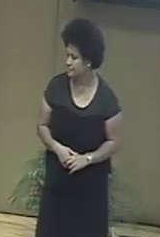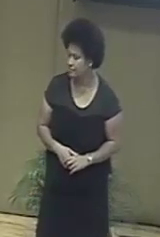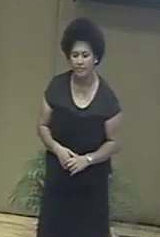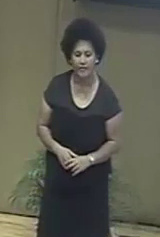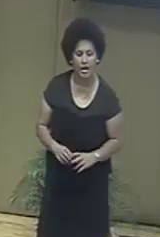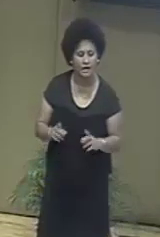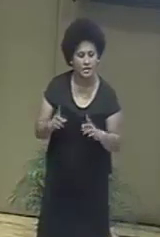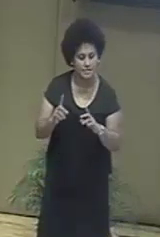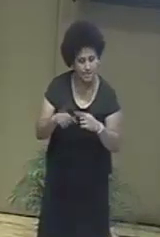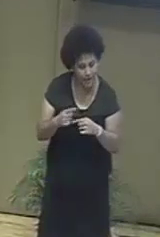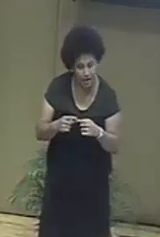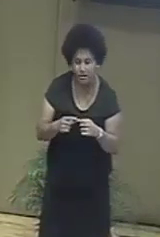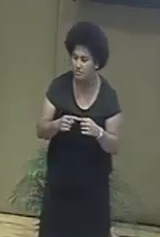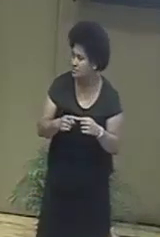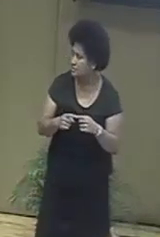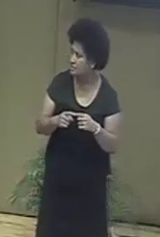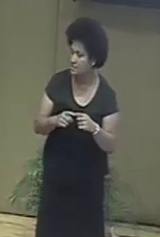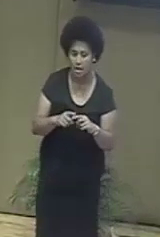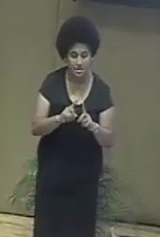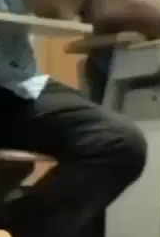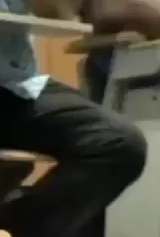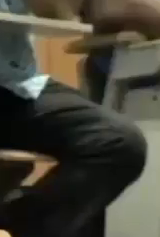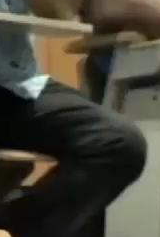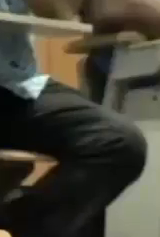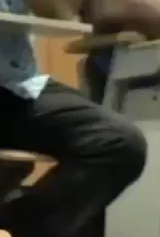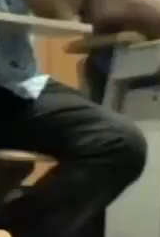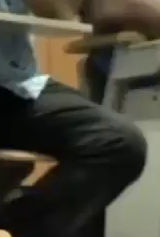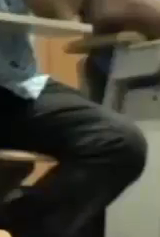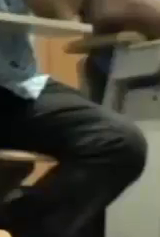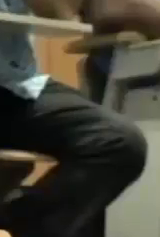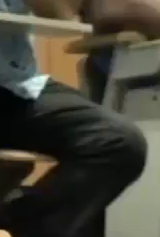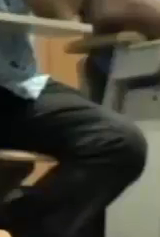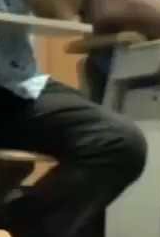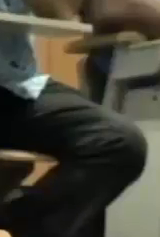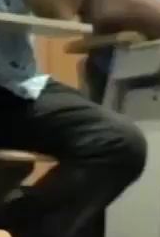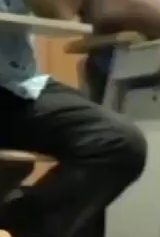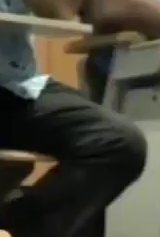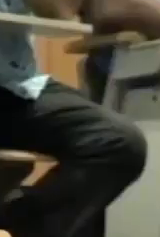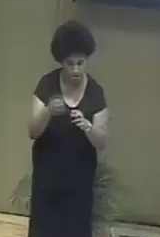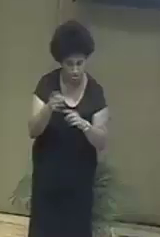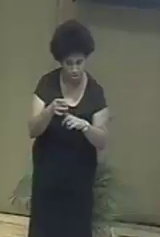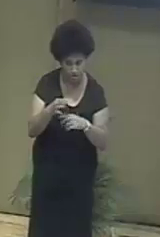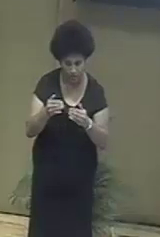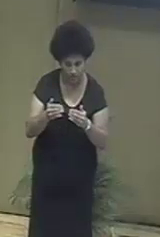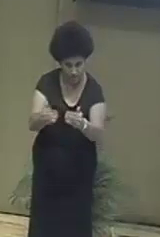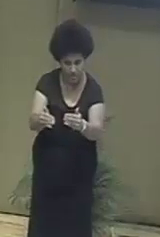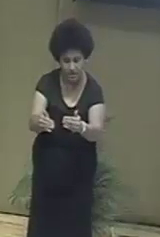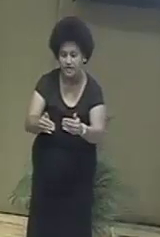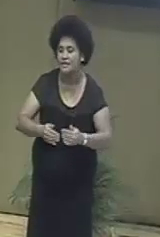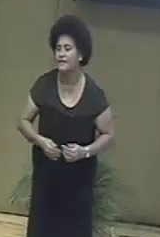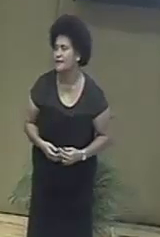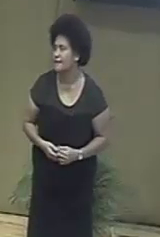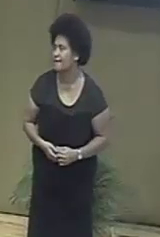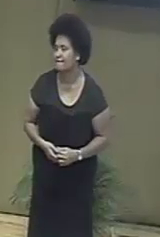And so it's about the cross-disciplinary learning that you touched on cross-disciplinary learning. Now that is really important going forwards,